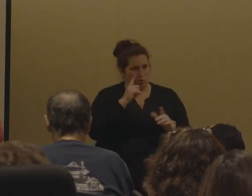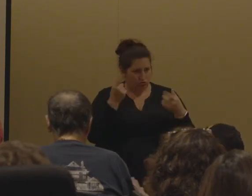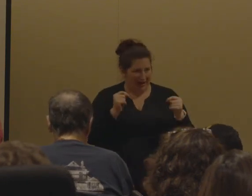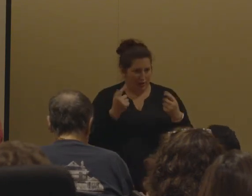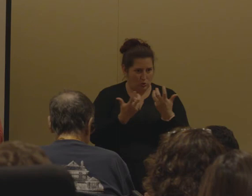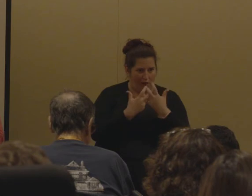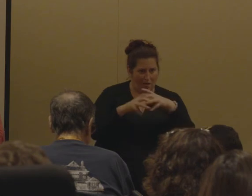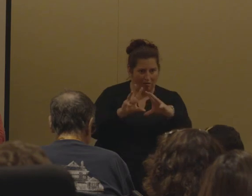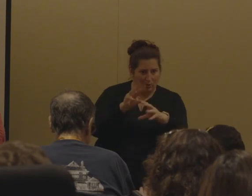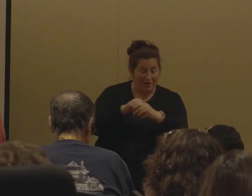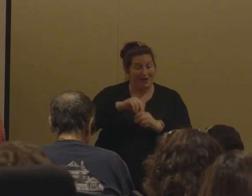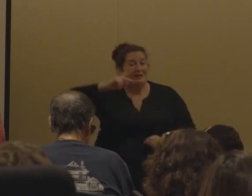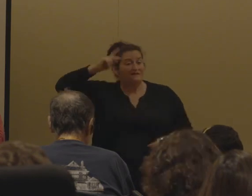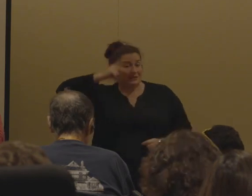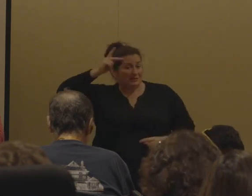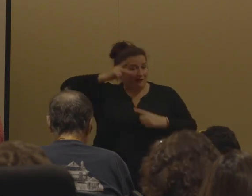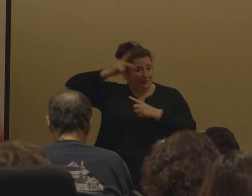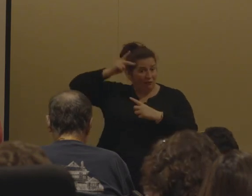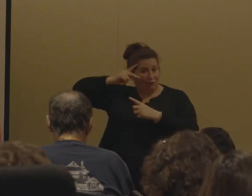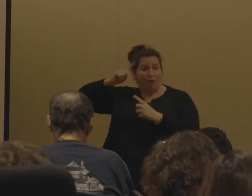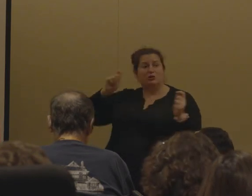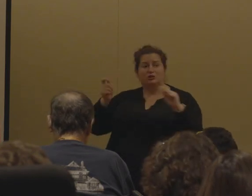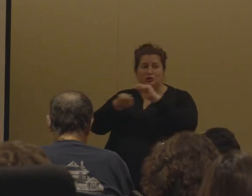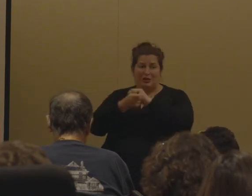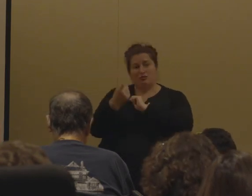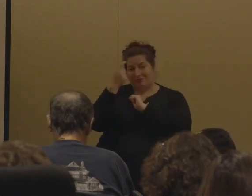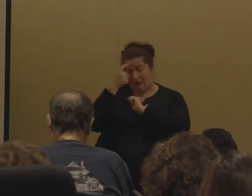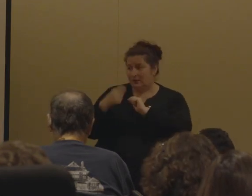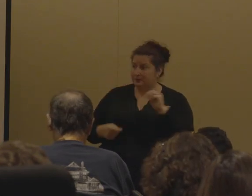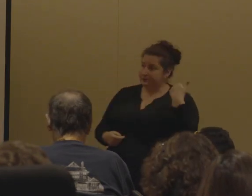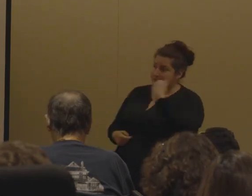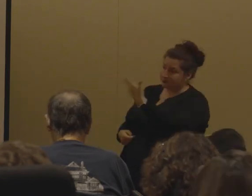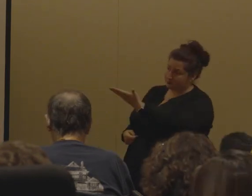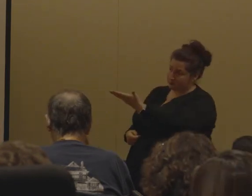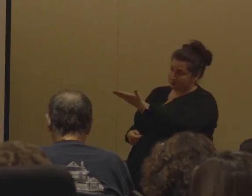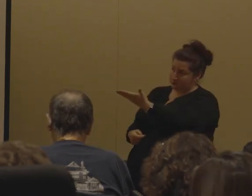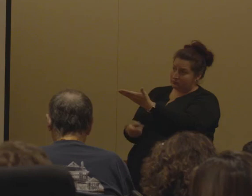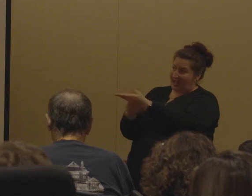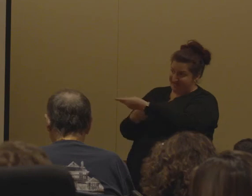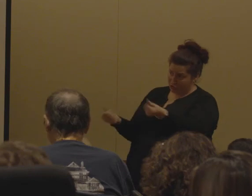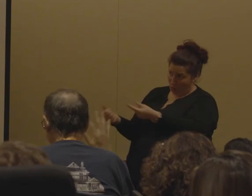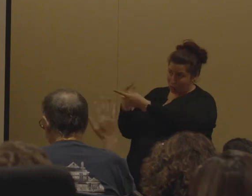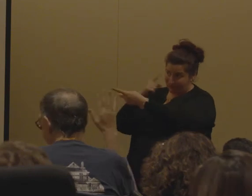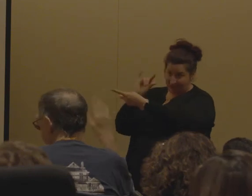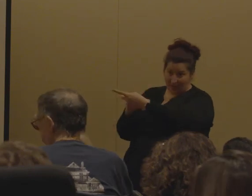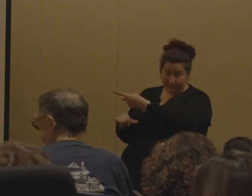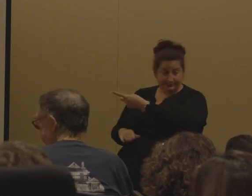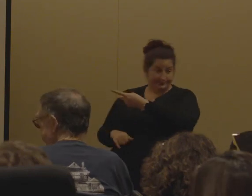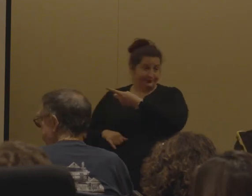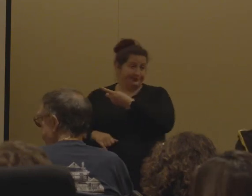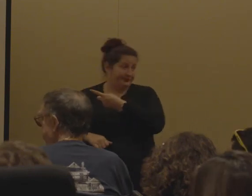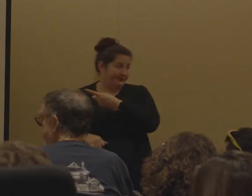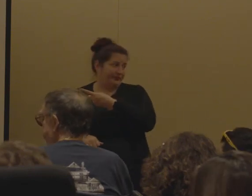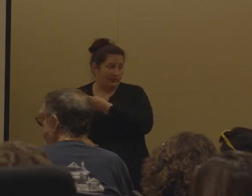to incorporate. It's a philosophical change, honestly. I appreciate that, thank you. Yeah. I actually have a solution for you. Sure.